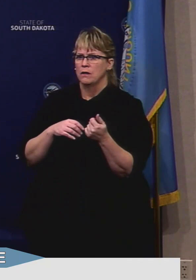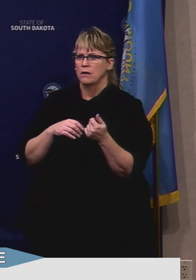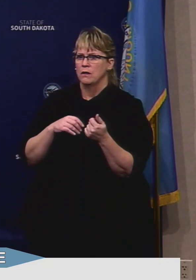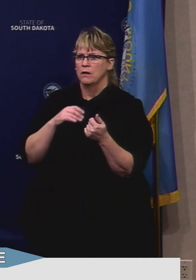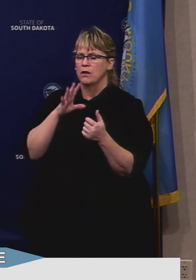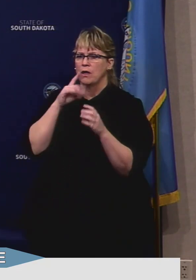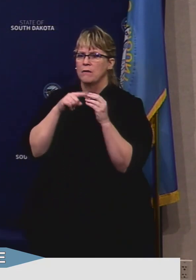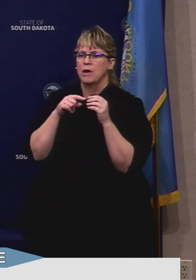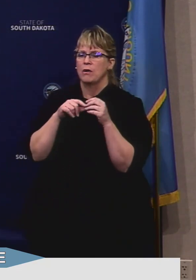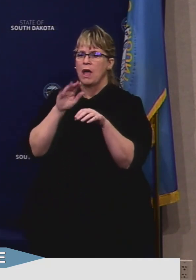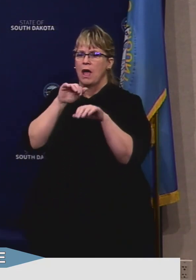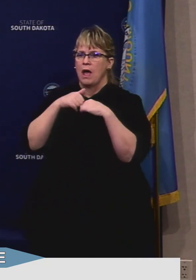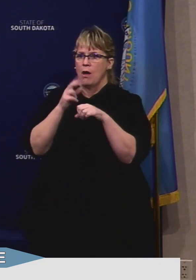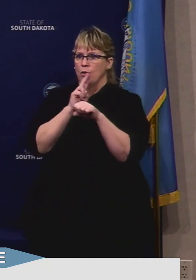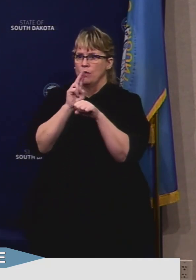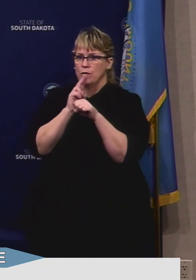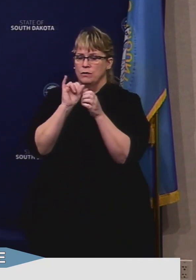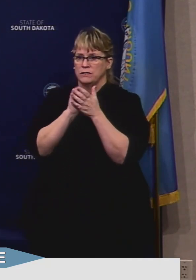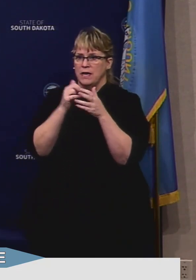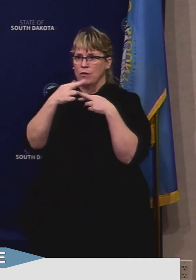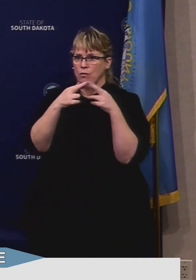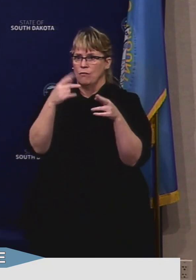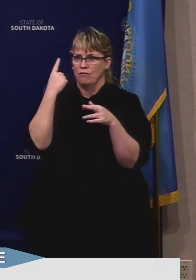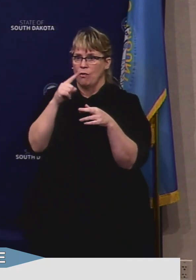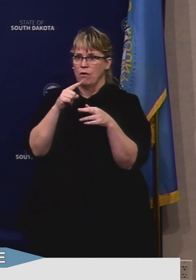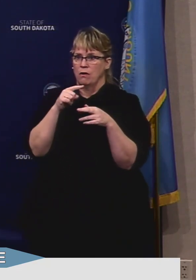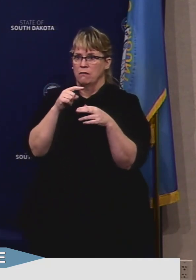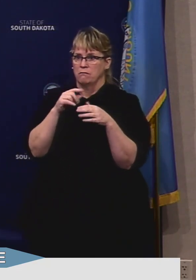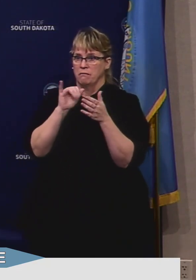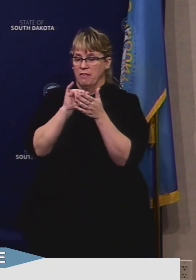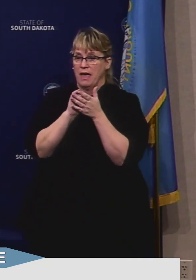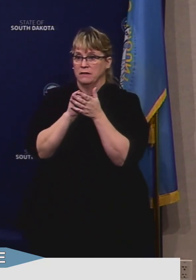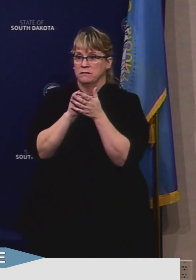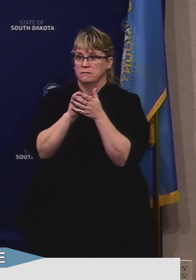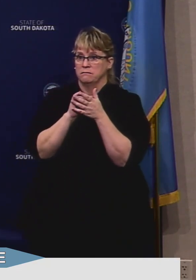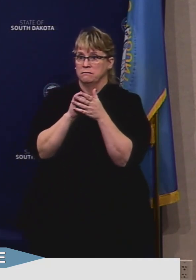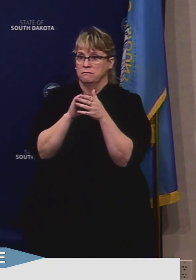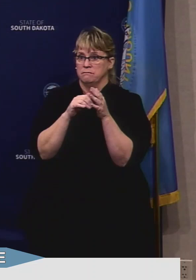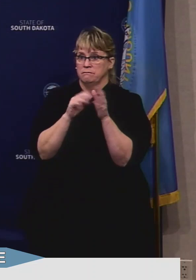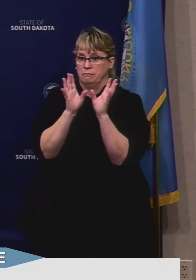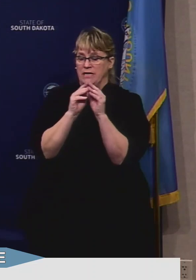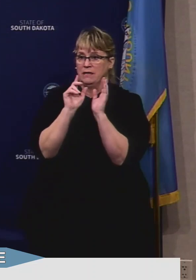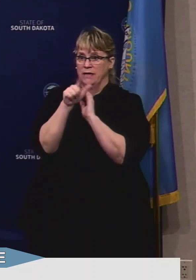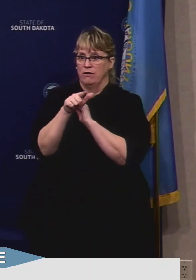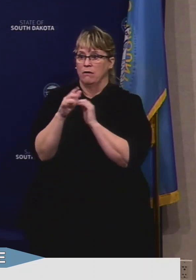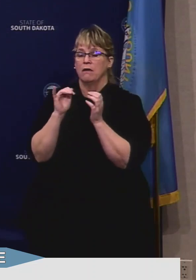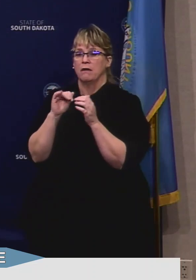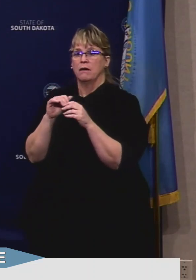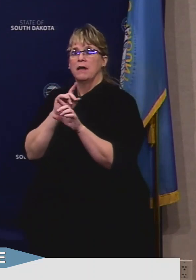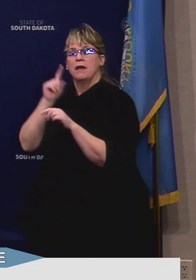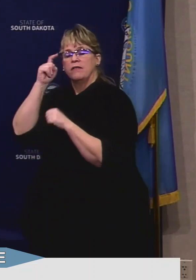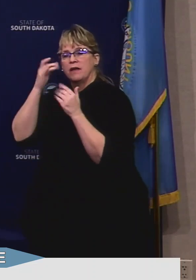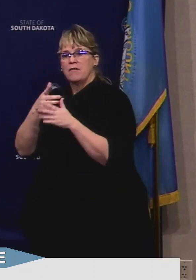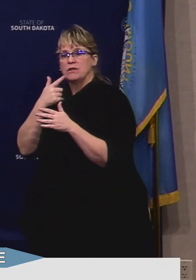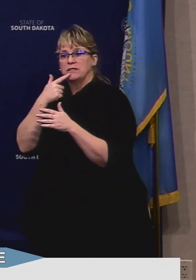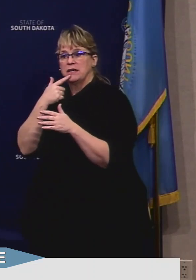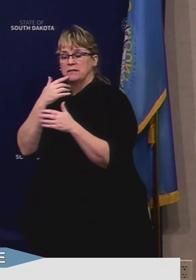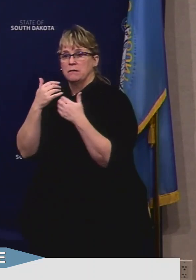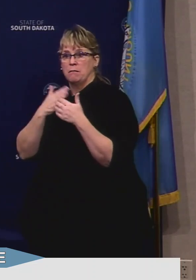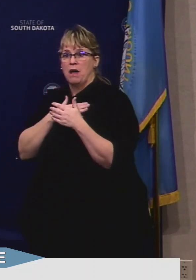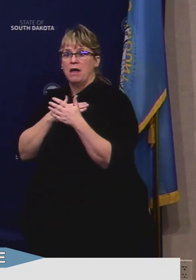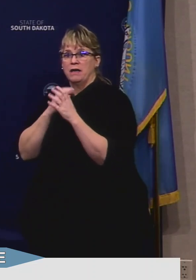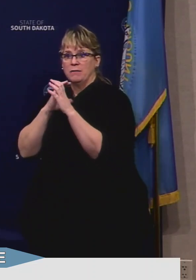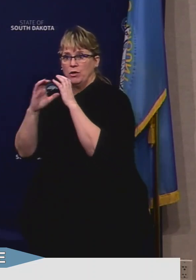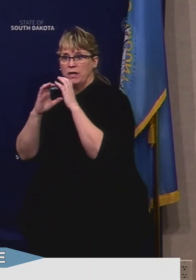news conference? Well, I believe all that communication happened through my communications team asking if they could, and it was because